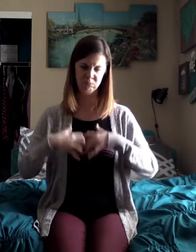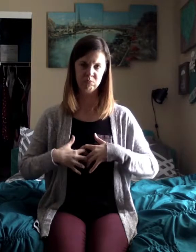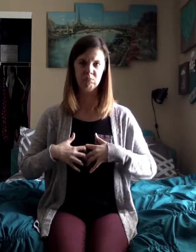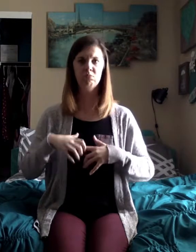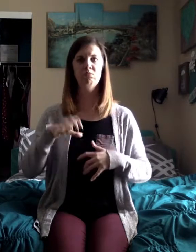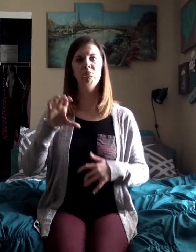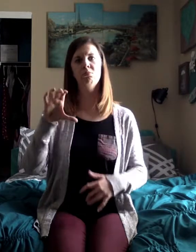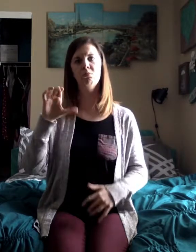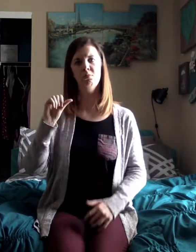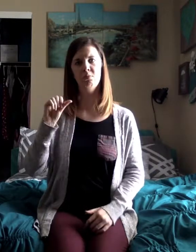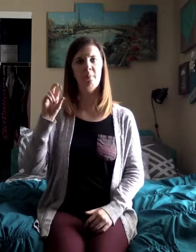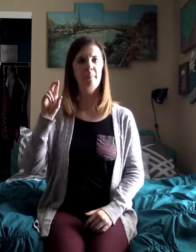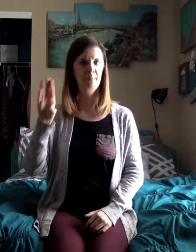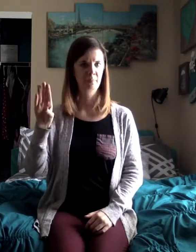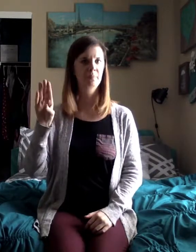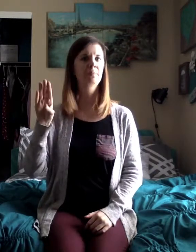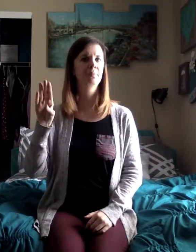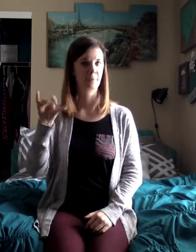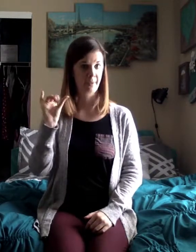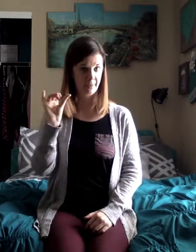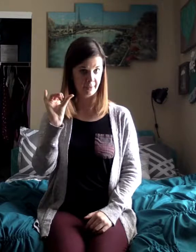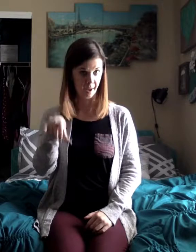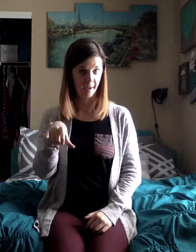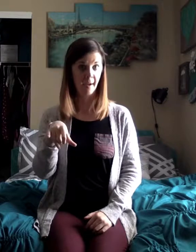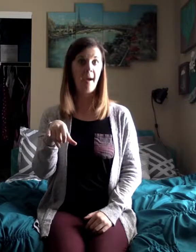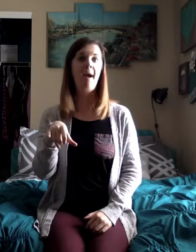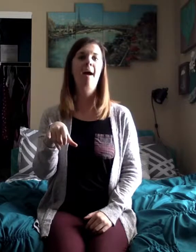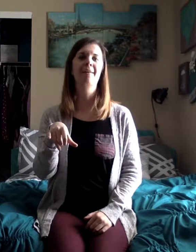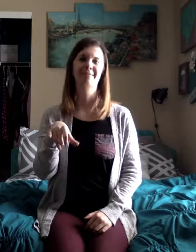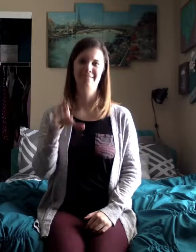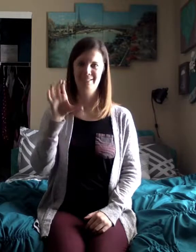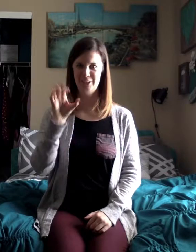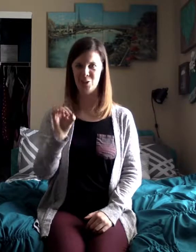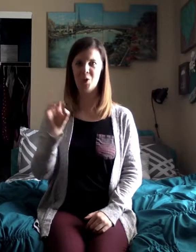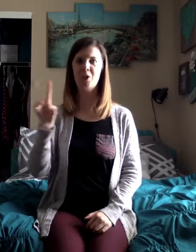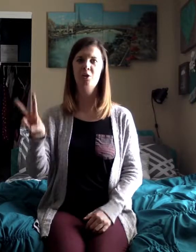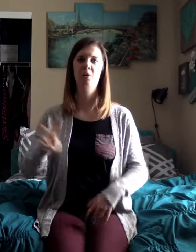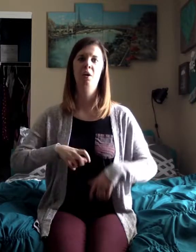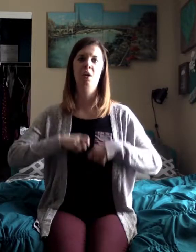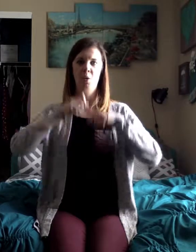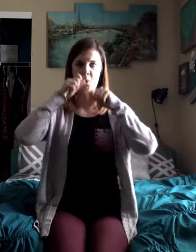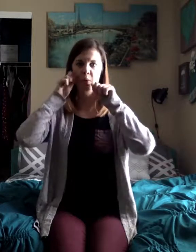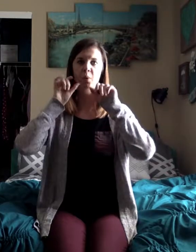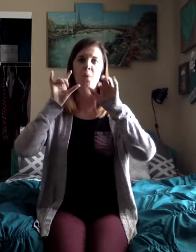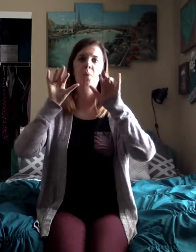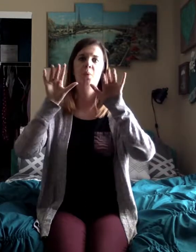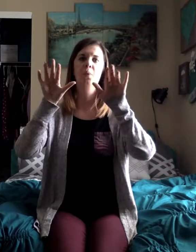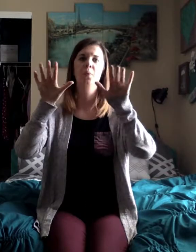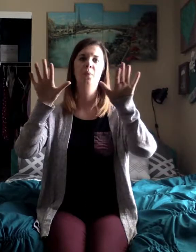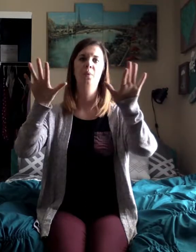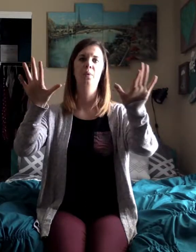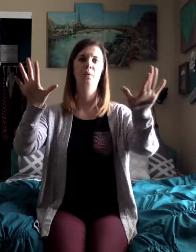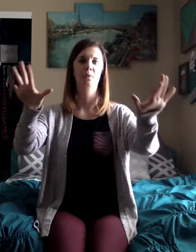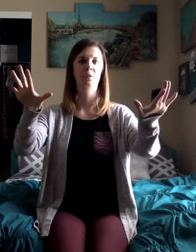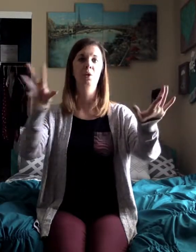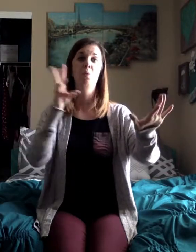And when it does that, it releases carbon dioxide into the air and also water vapor. So when